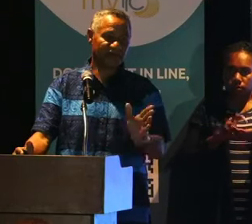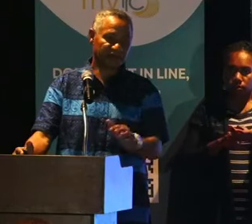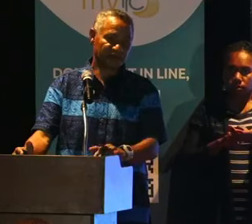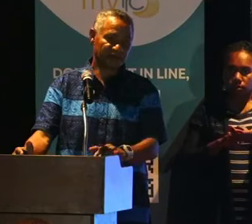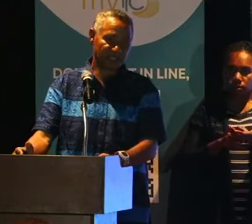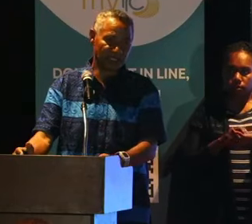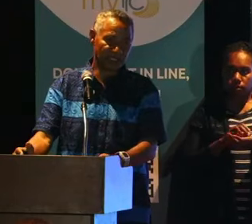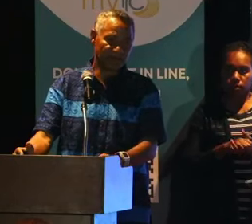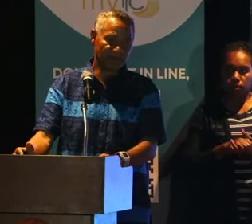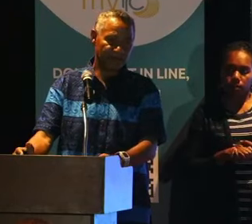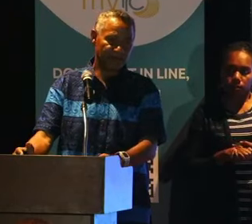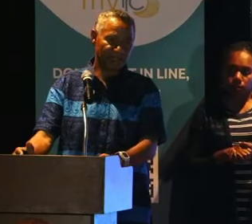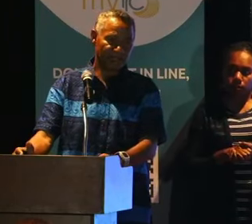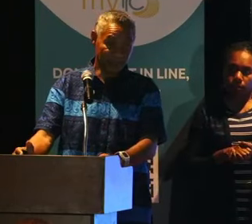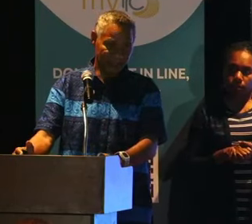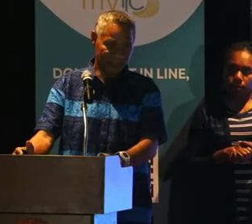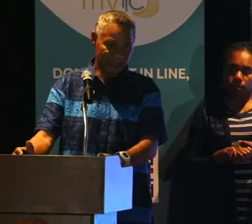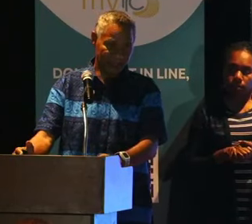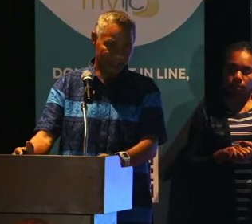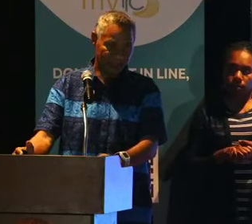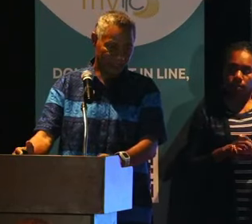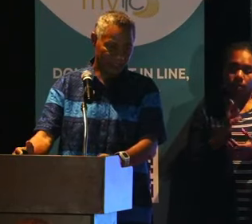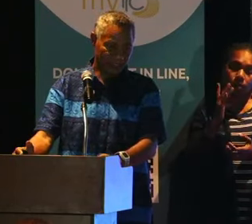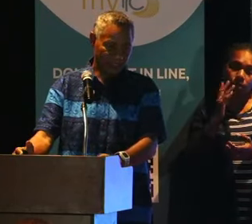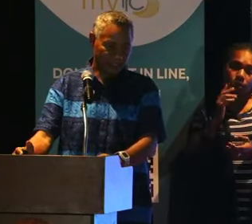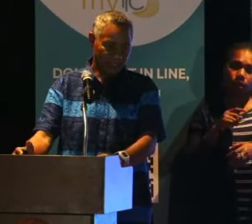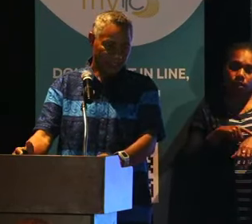were transferred into our companies.